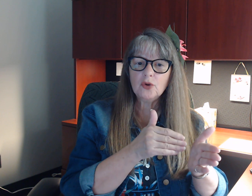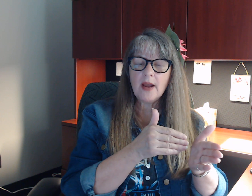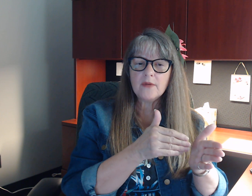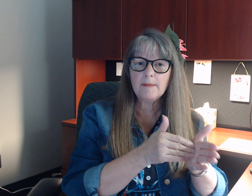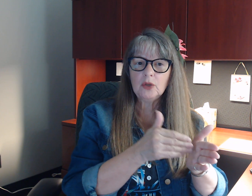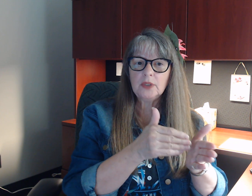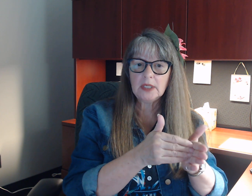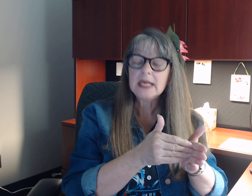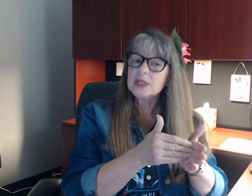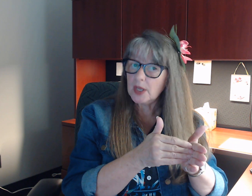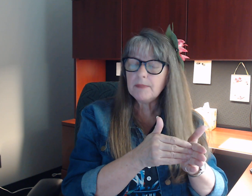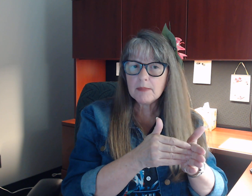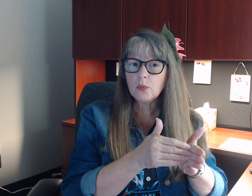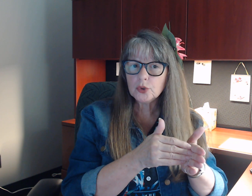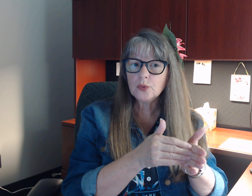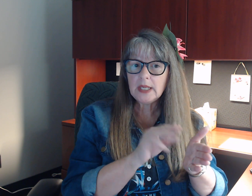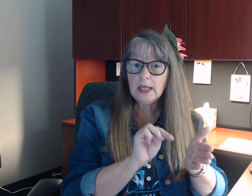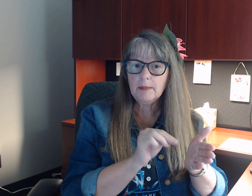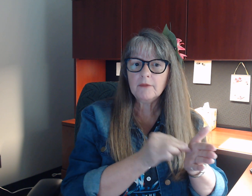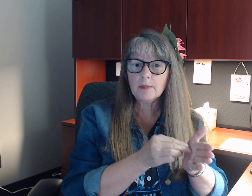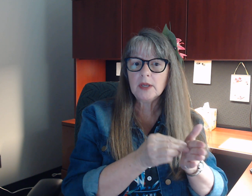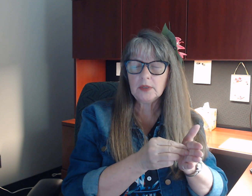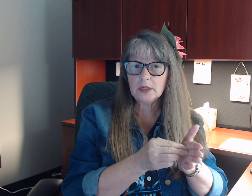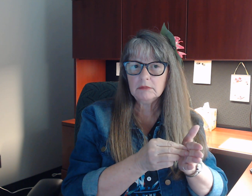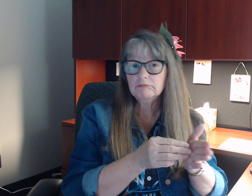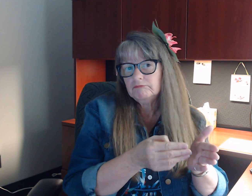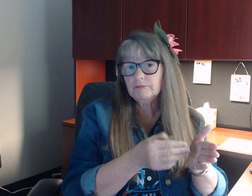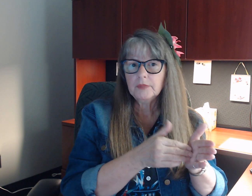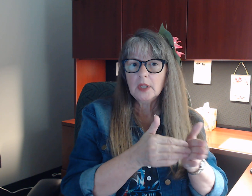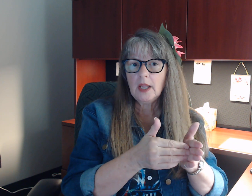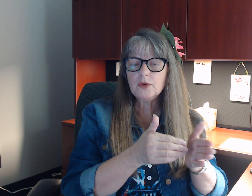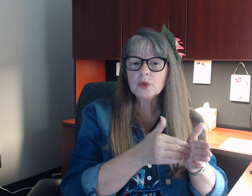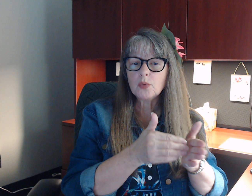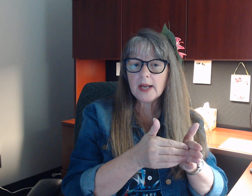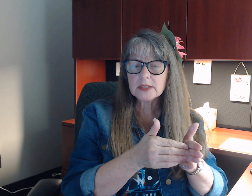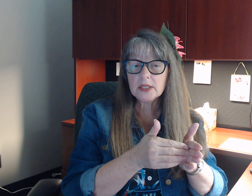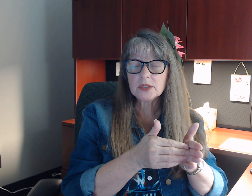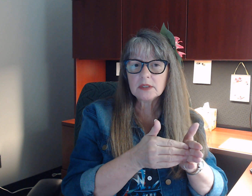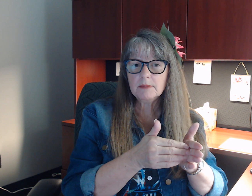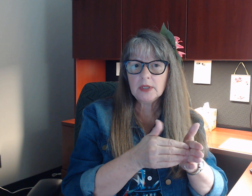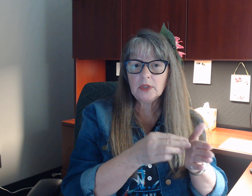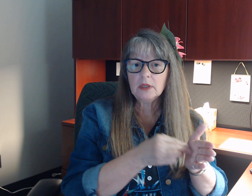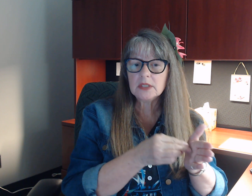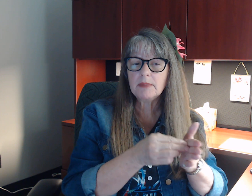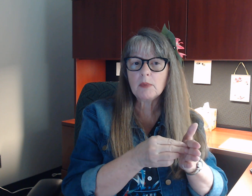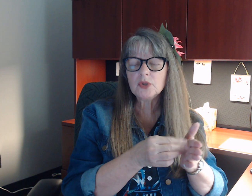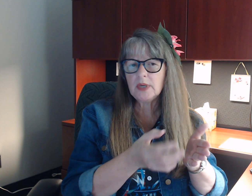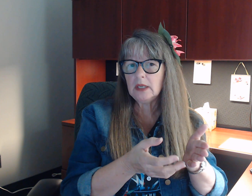have a million. Some people will do an M for million. If you do it twice, it's million. And some people will do an M,